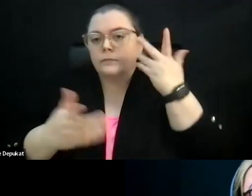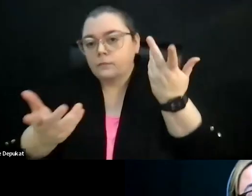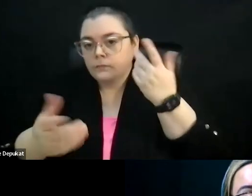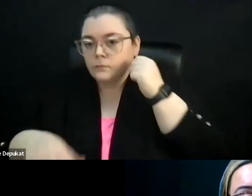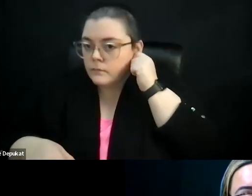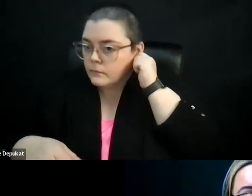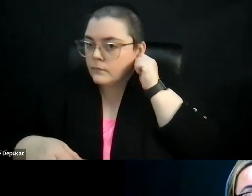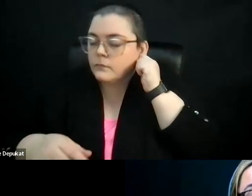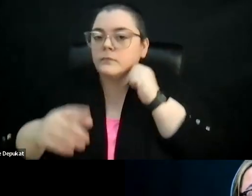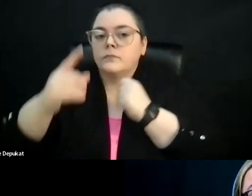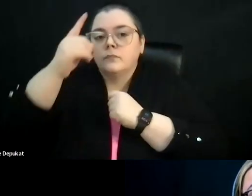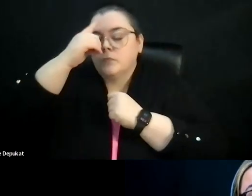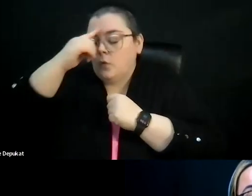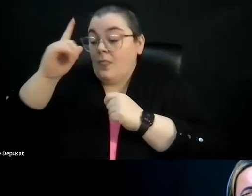really clear on those.